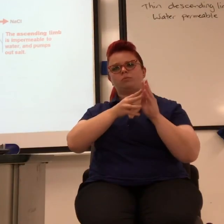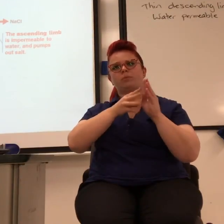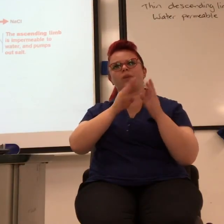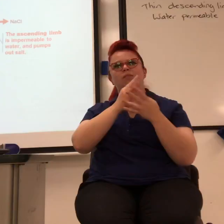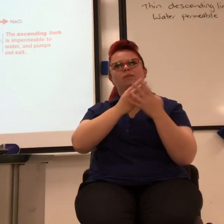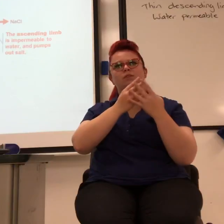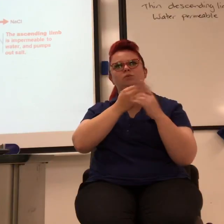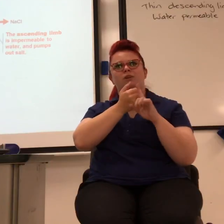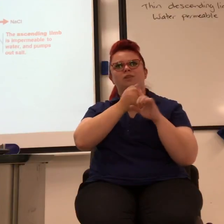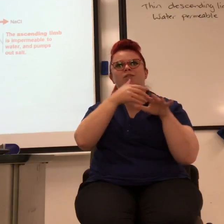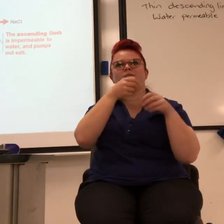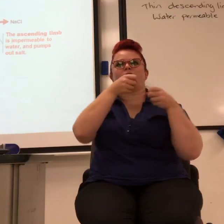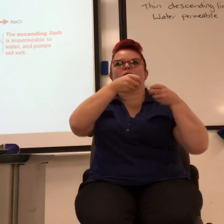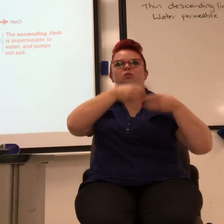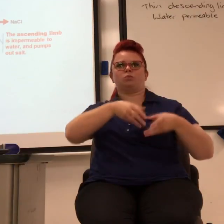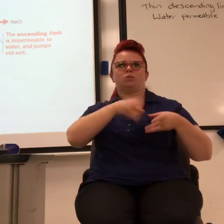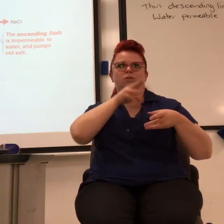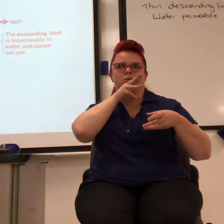That's basically